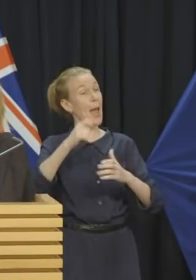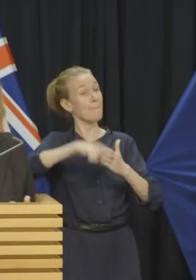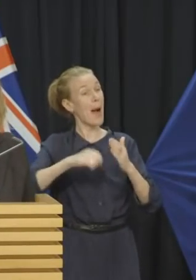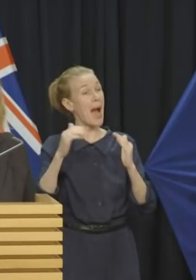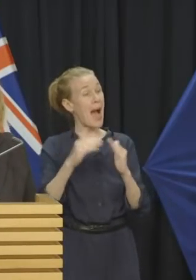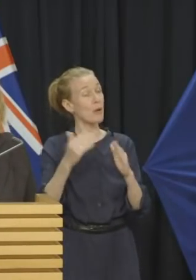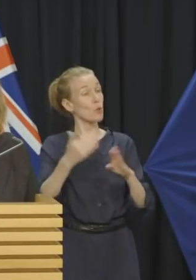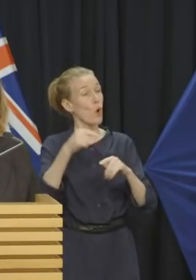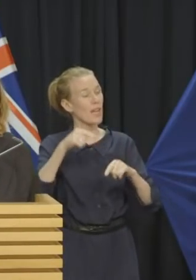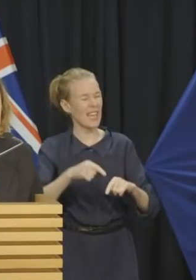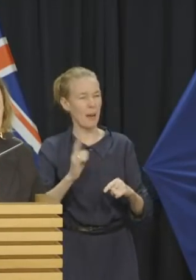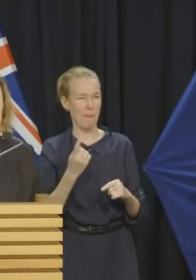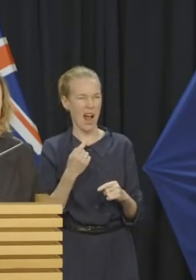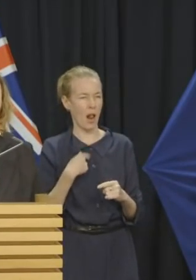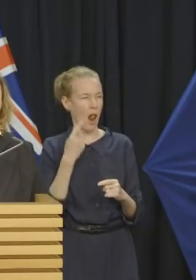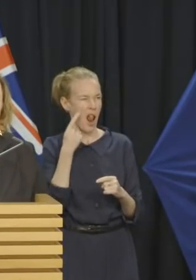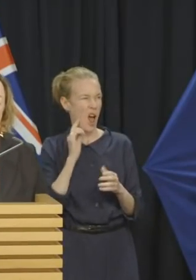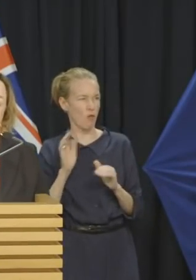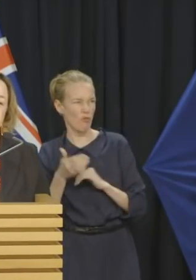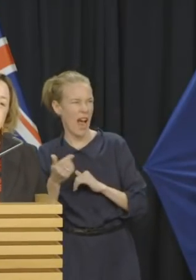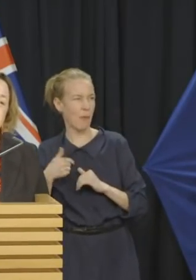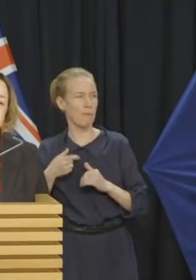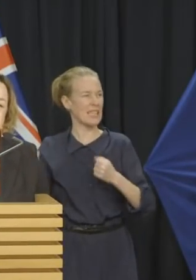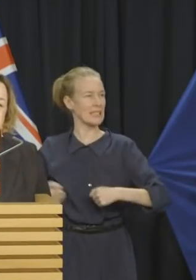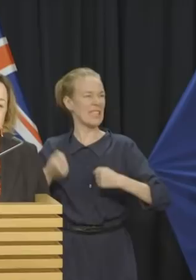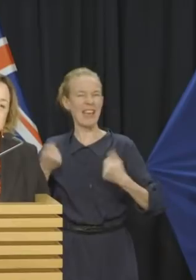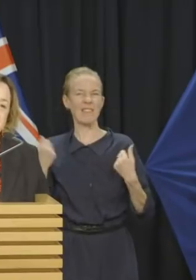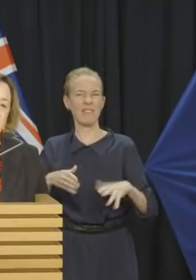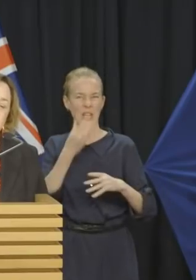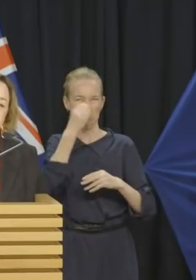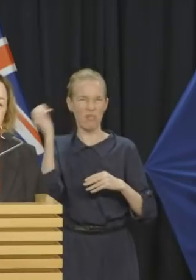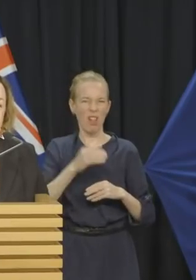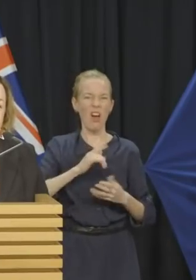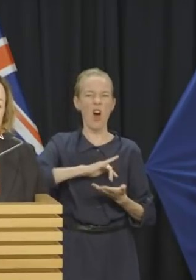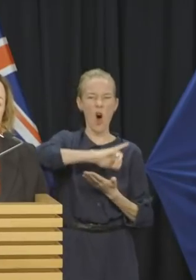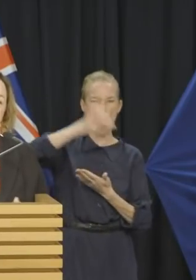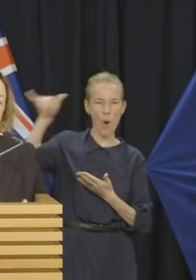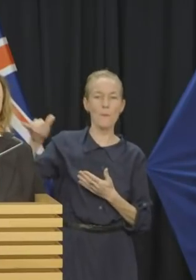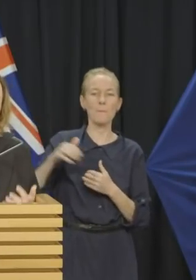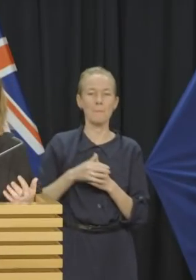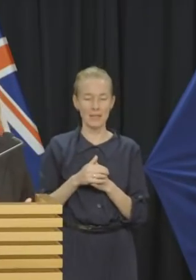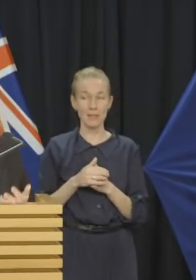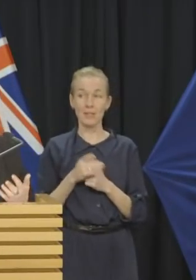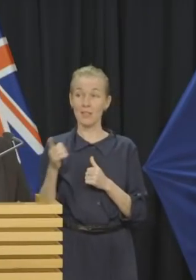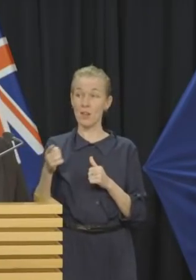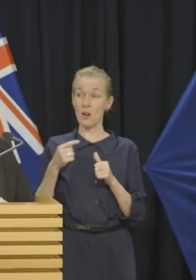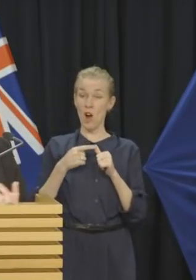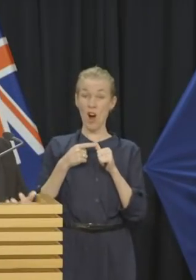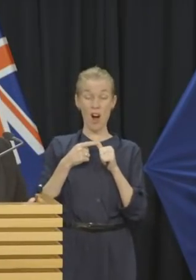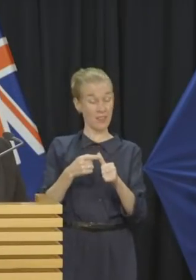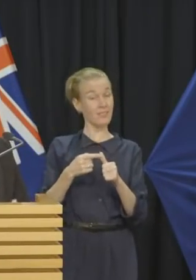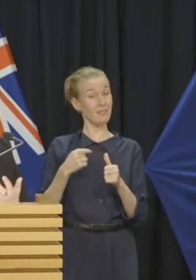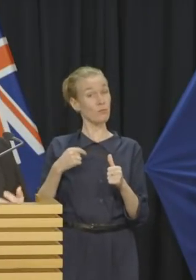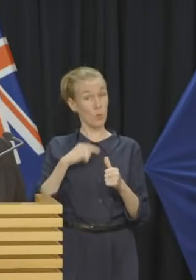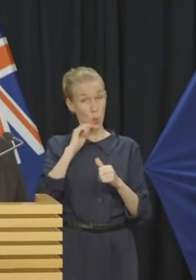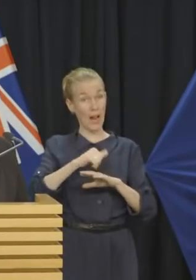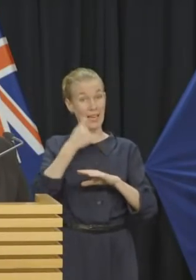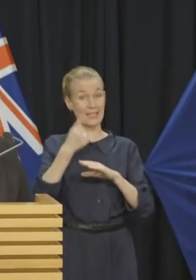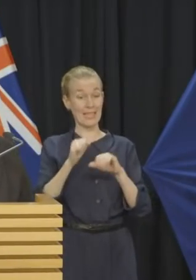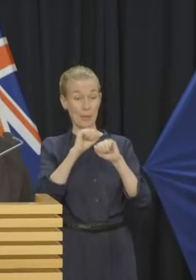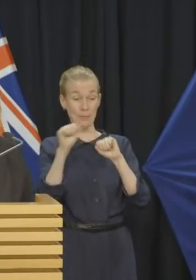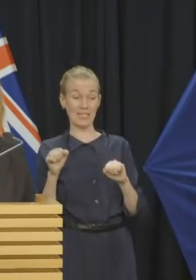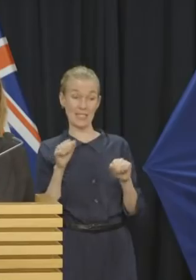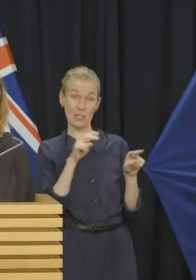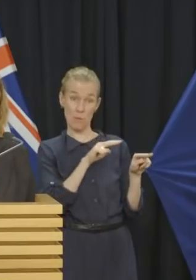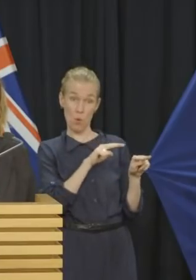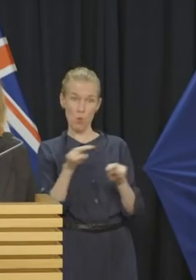can use the normal kind of data matching that is used, for example, to monitor when someone on a pension leaves